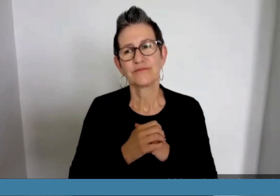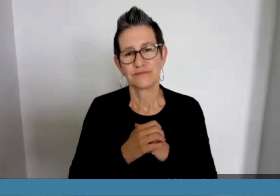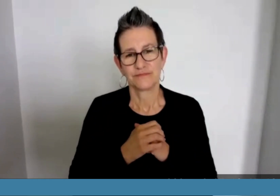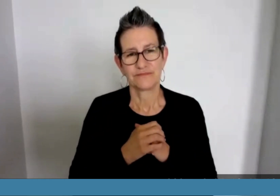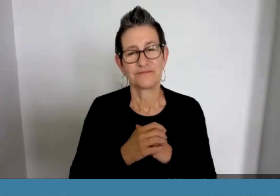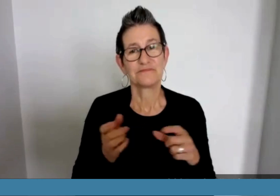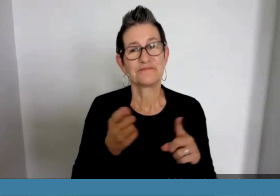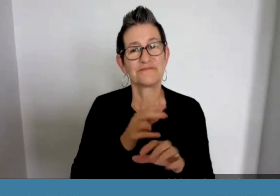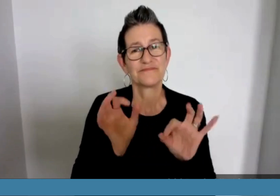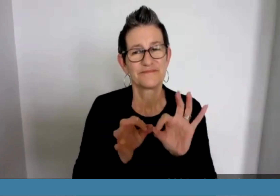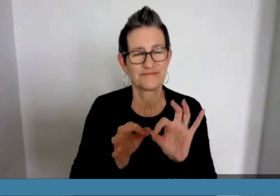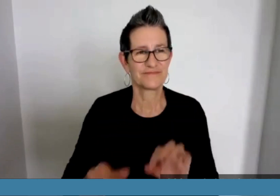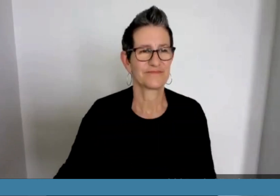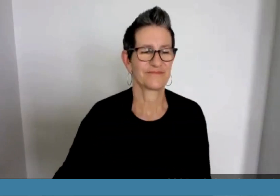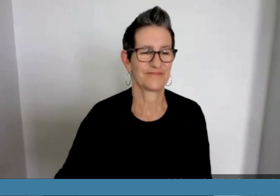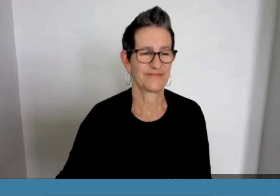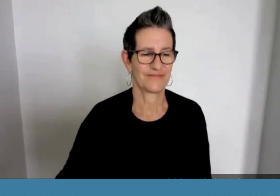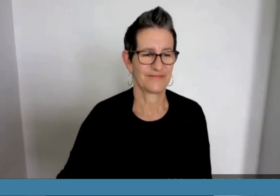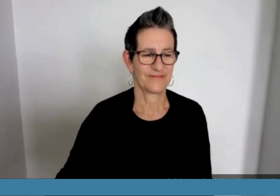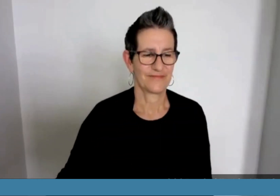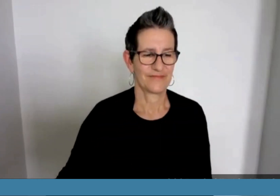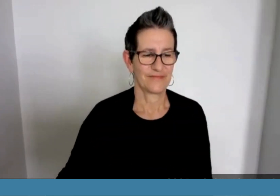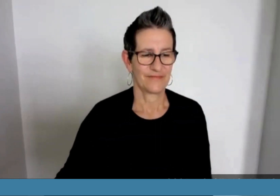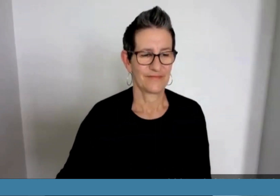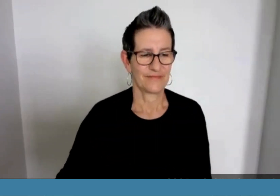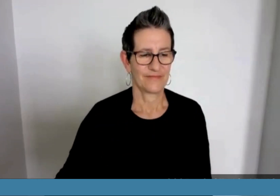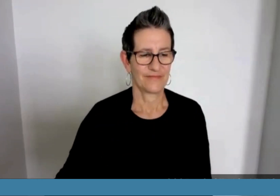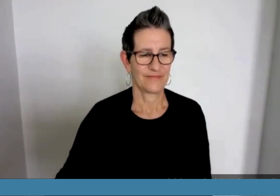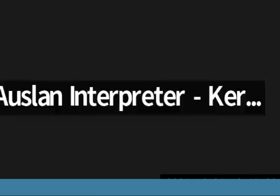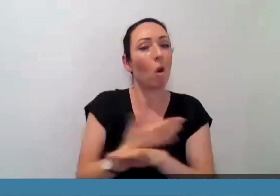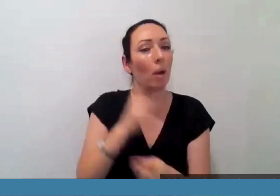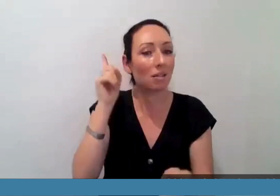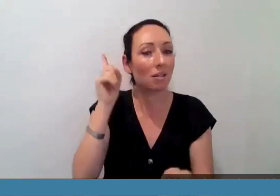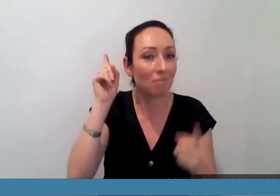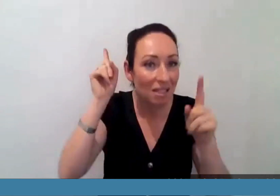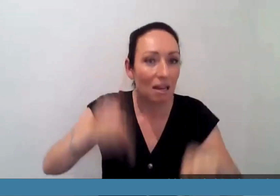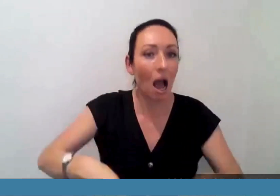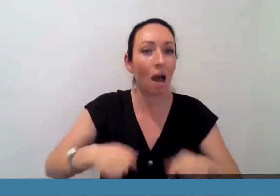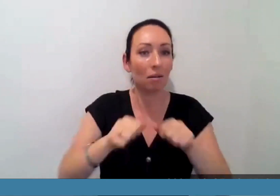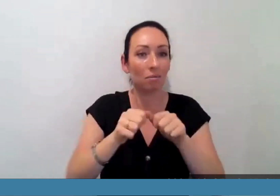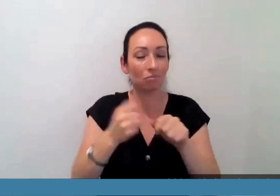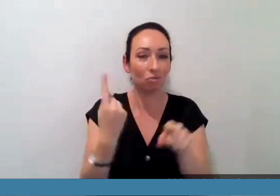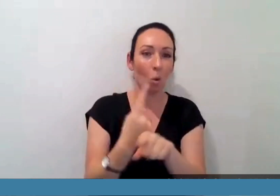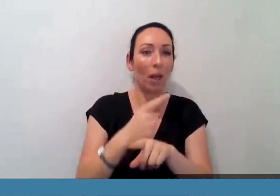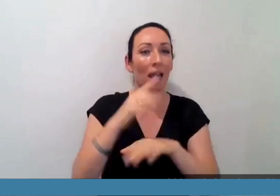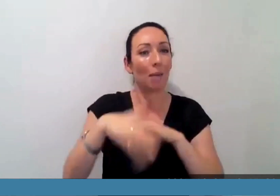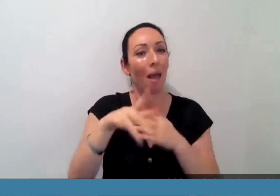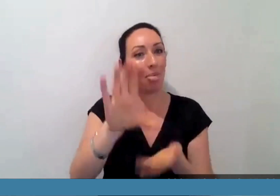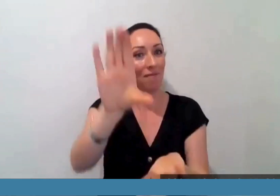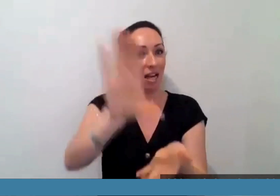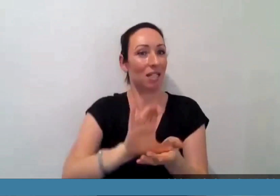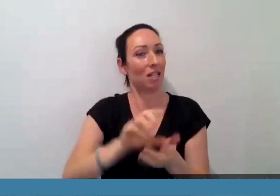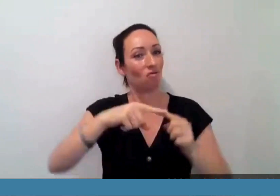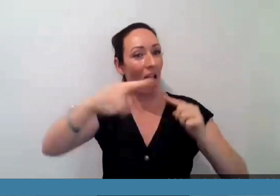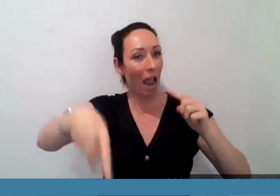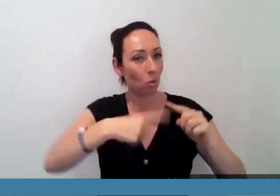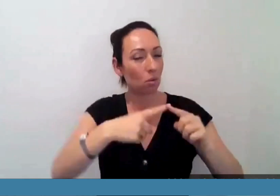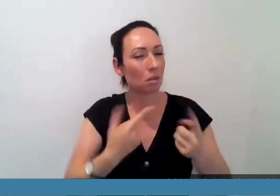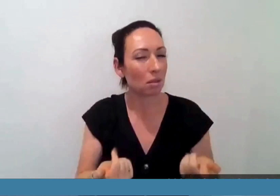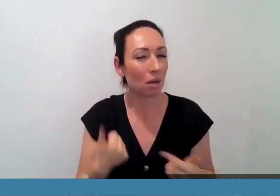So before we get into talking about the focus for the funding round, I wanted to quickly highlight